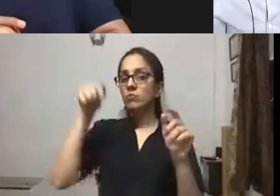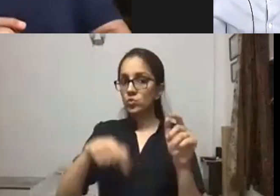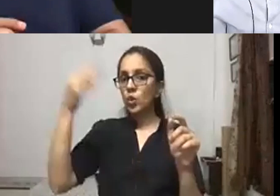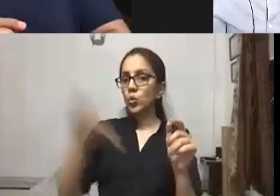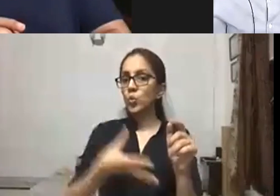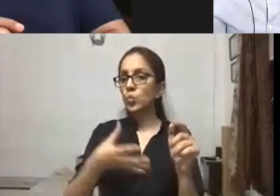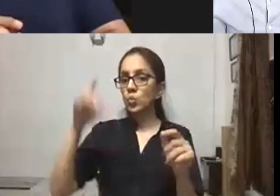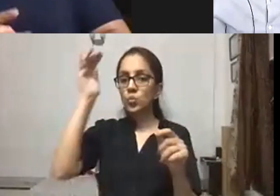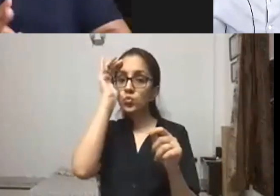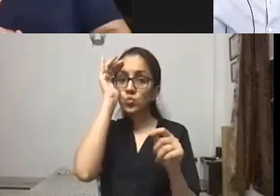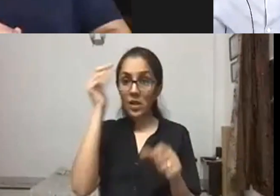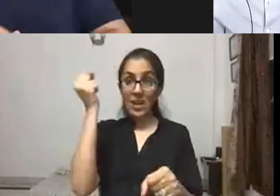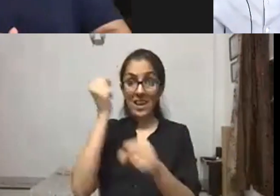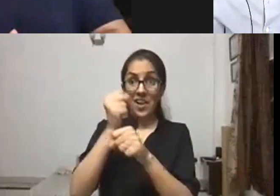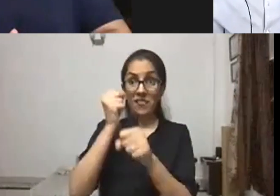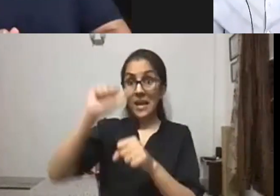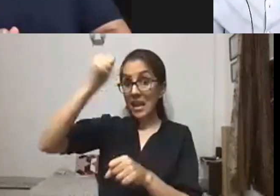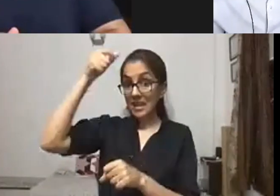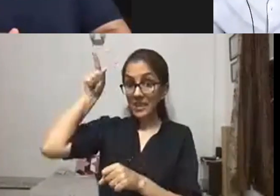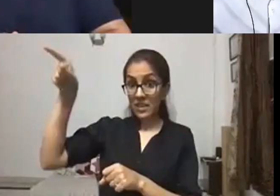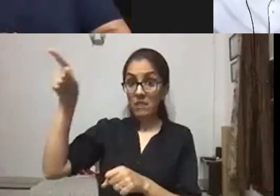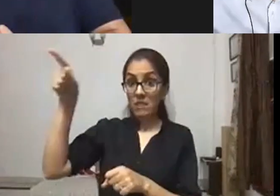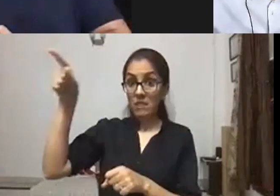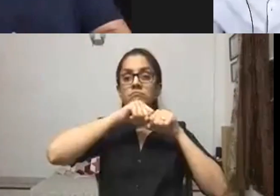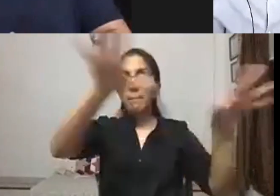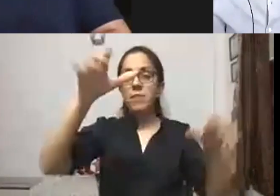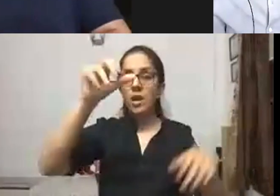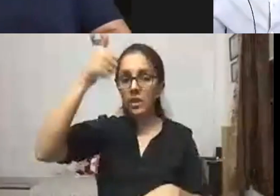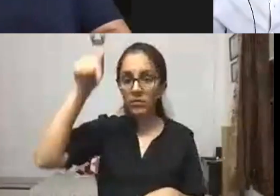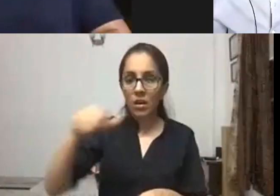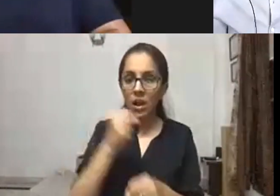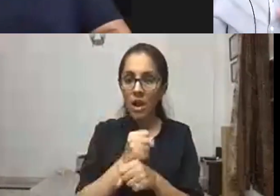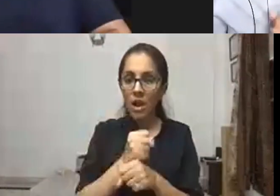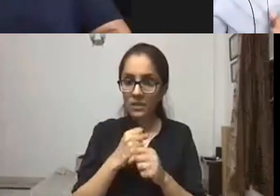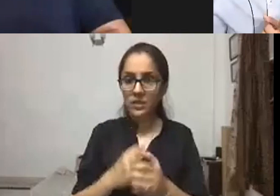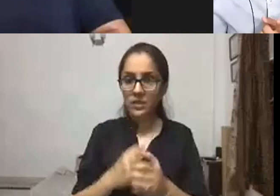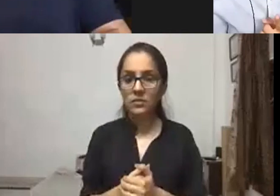Today, Government of India has released a statement saying